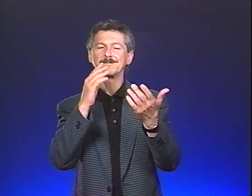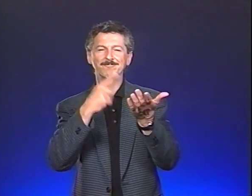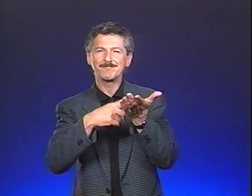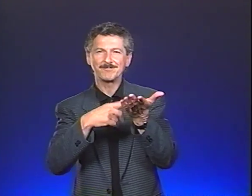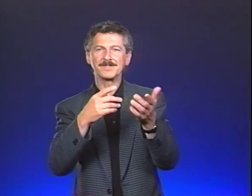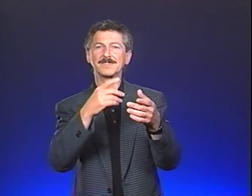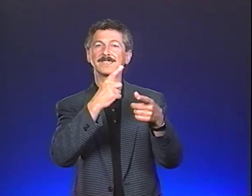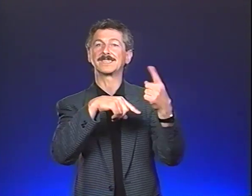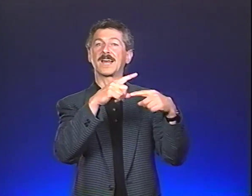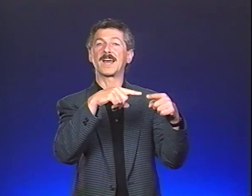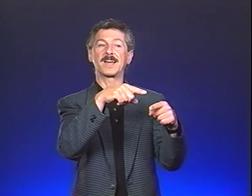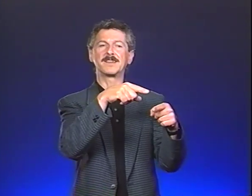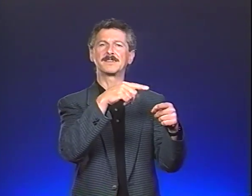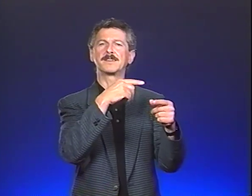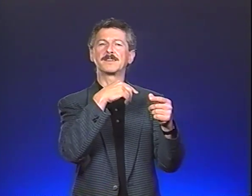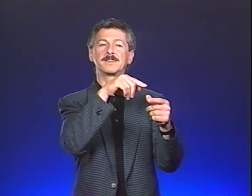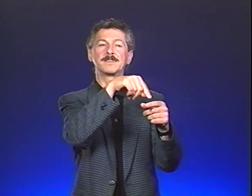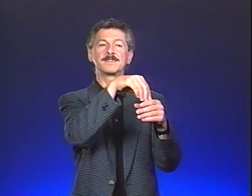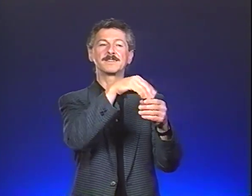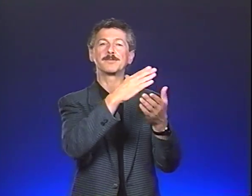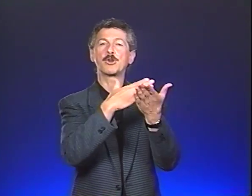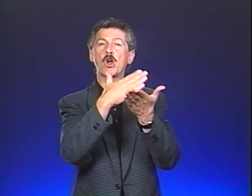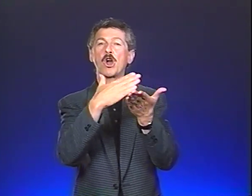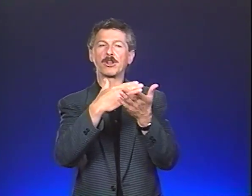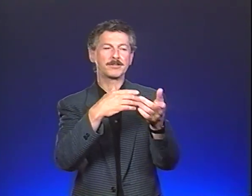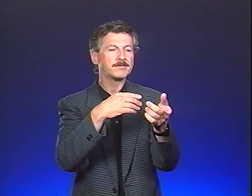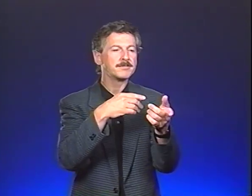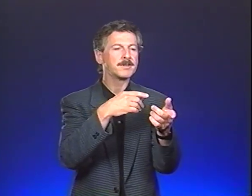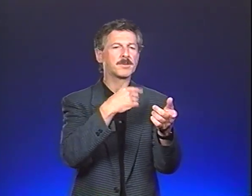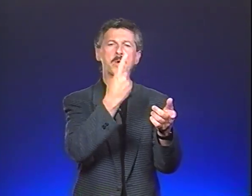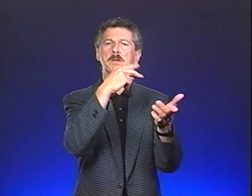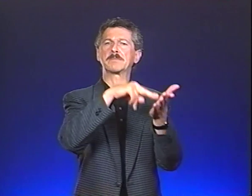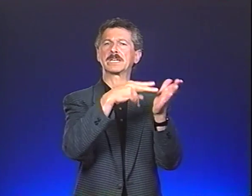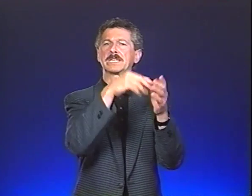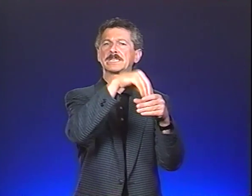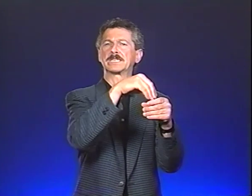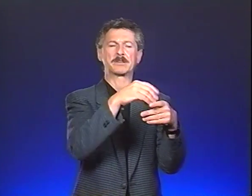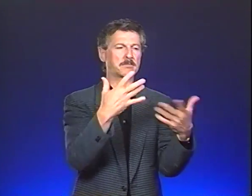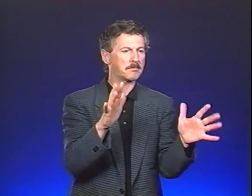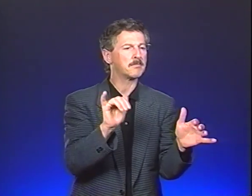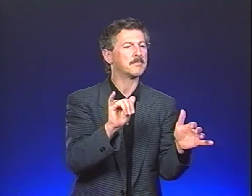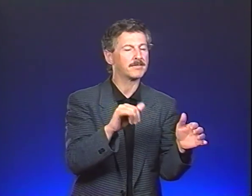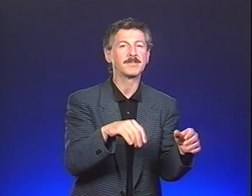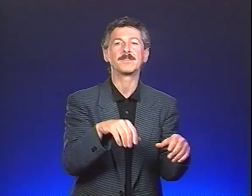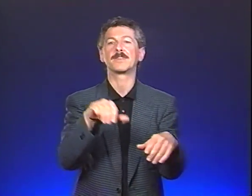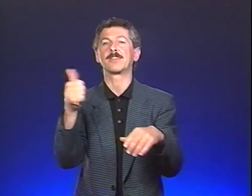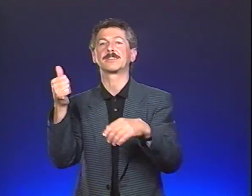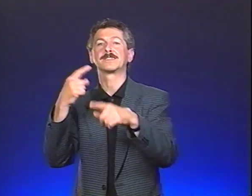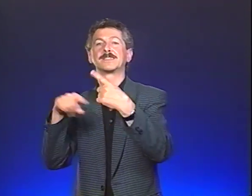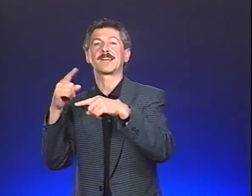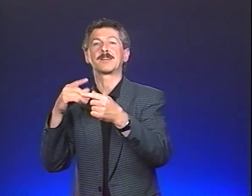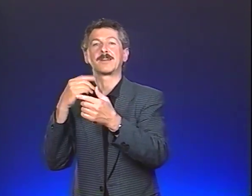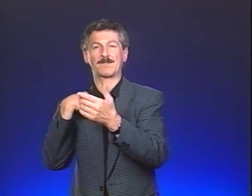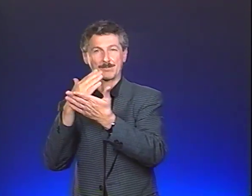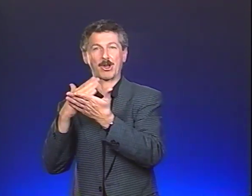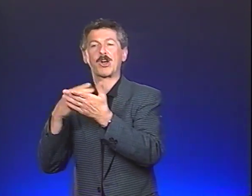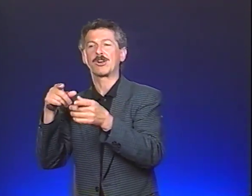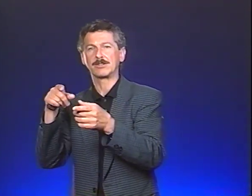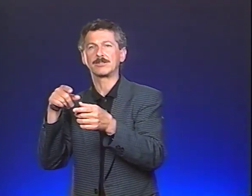So far, we've been looking at signs with one basic meaning when divided into their constituent parts.